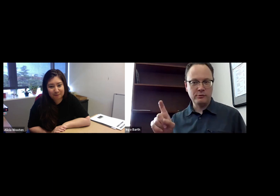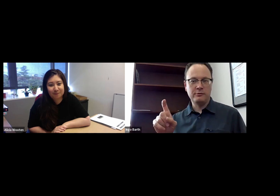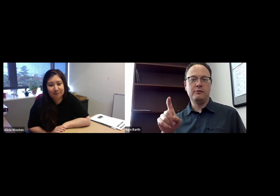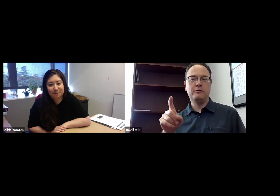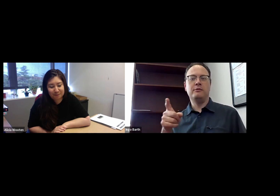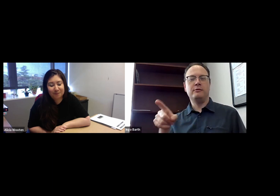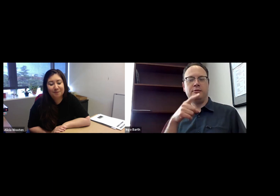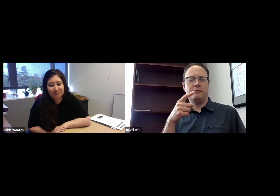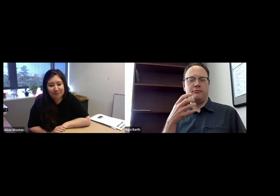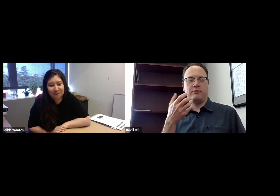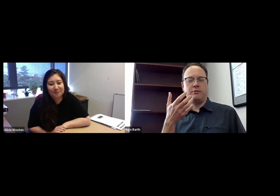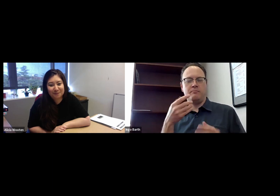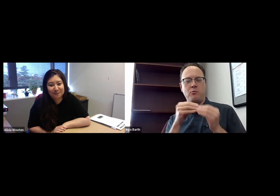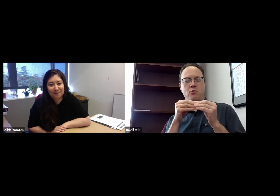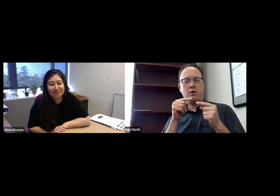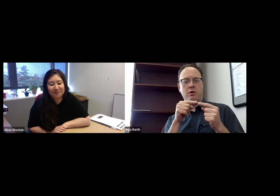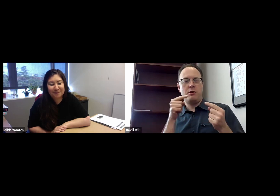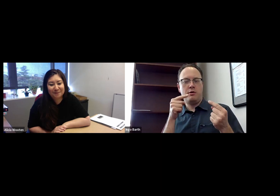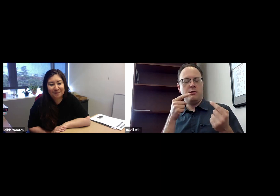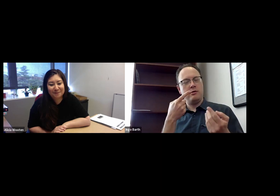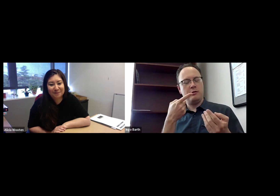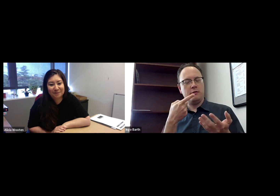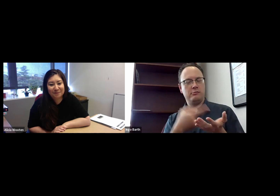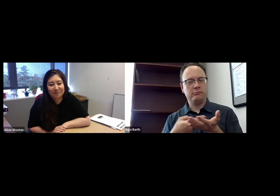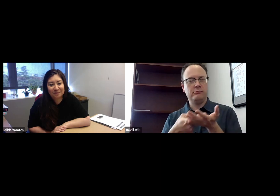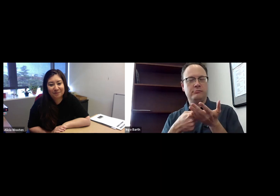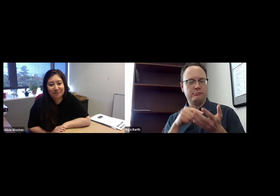videos, and I'd like to